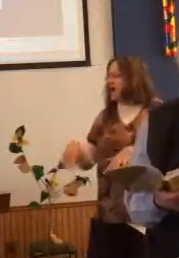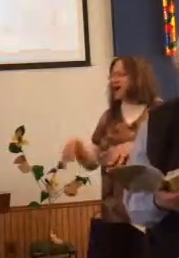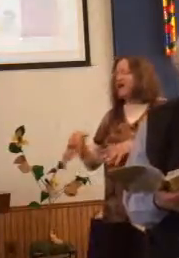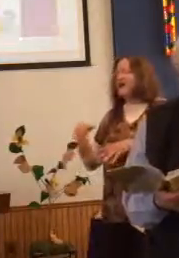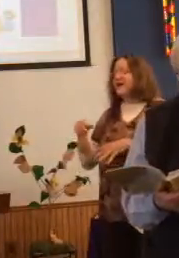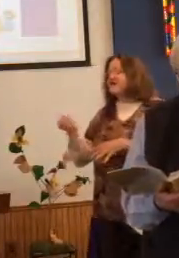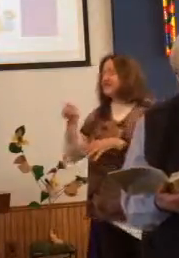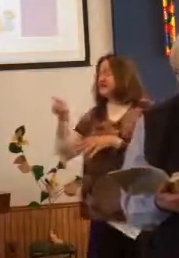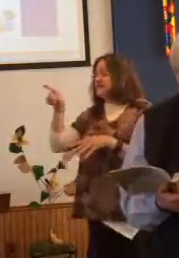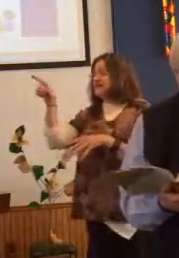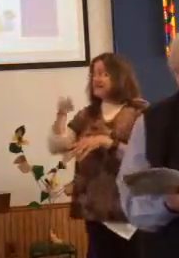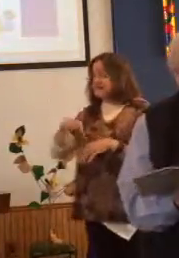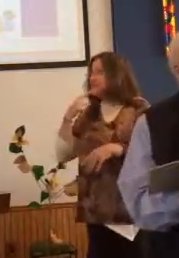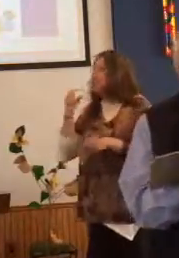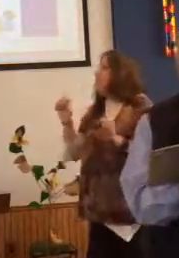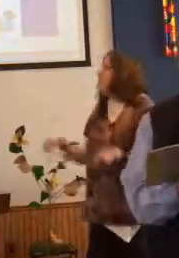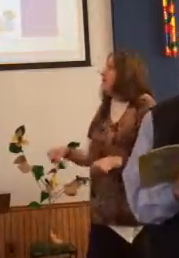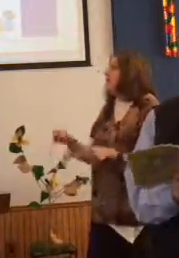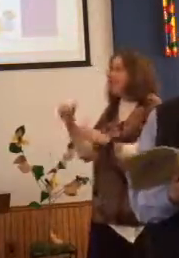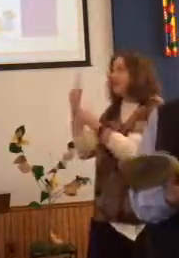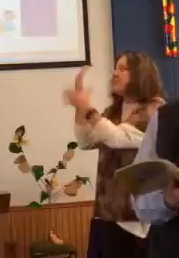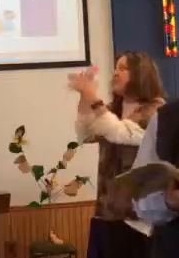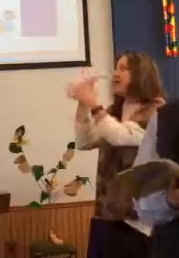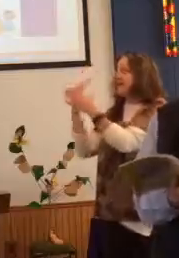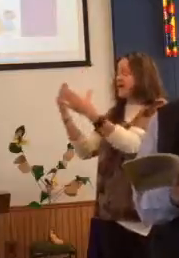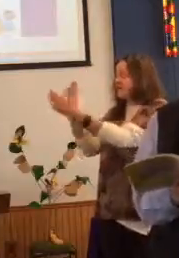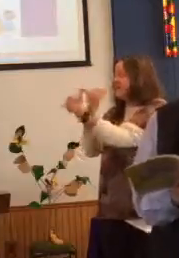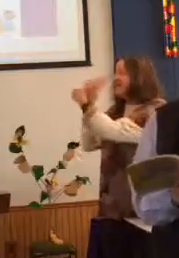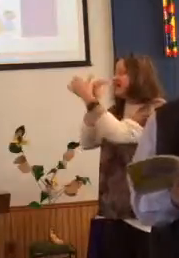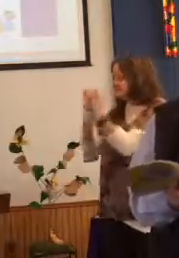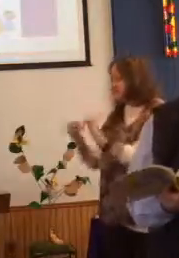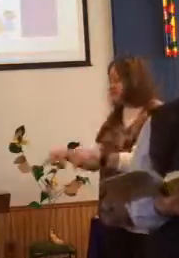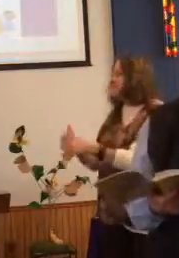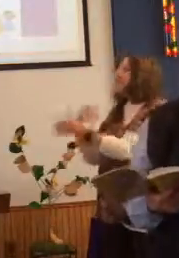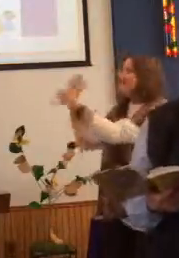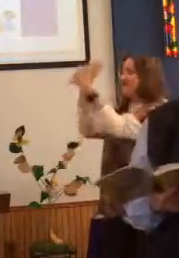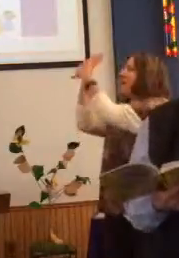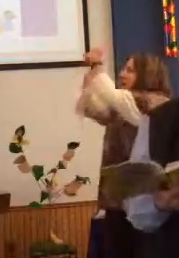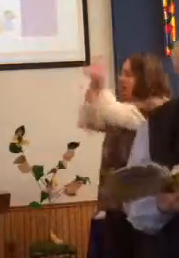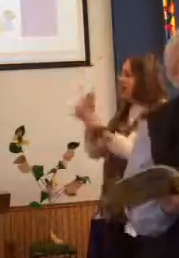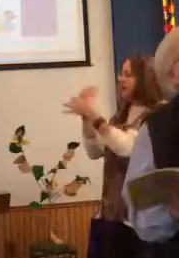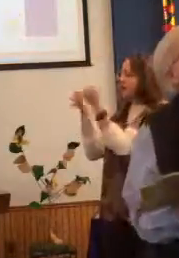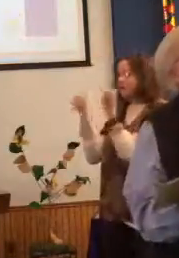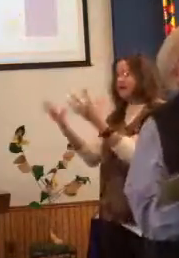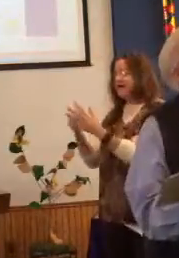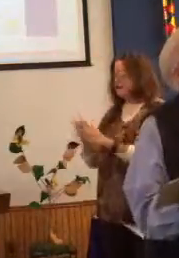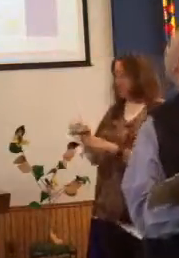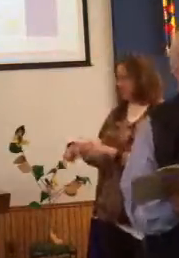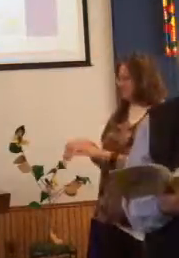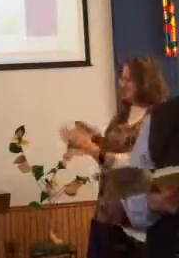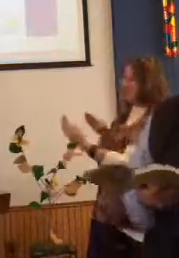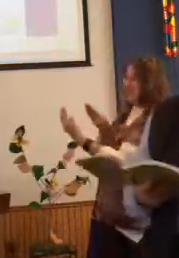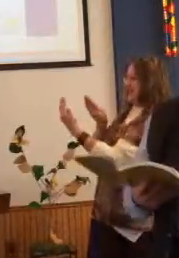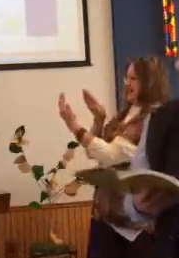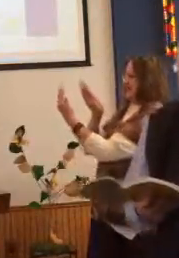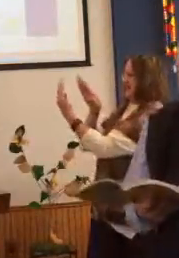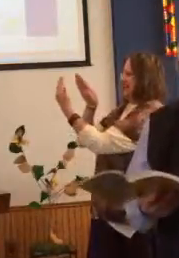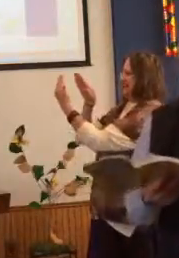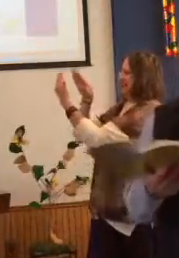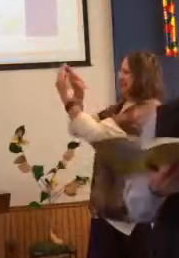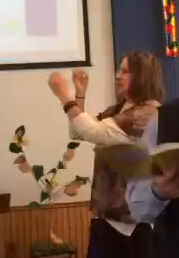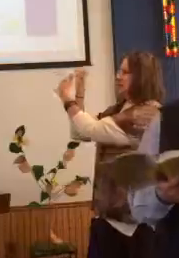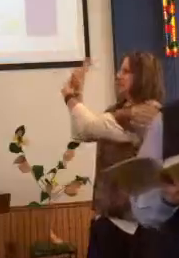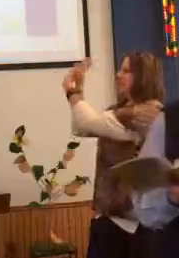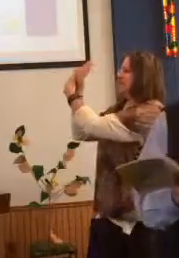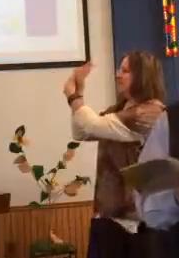fly. We can become butterflies. There's nothing at the top, and it